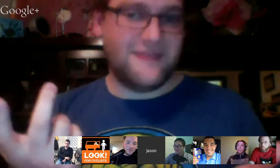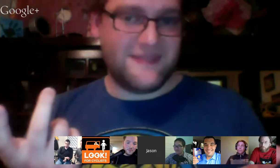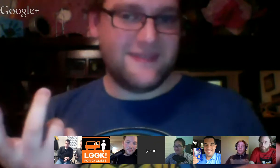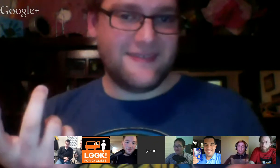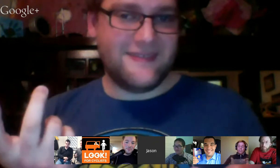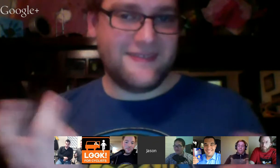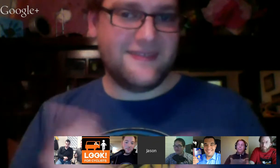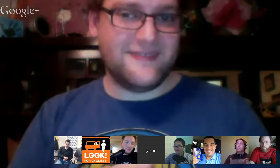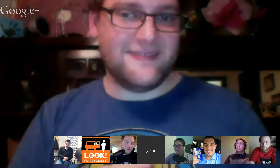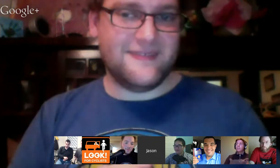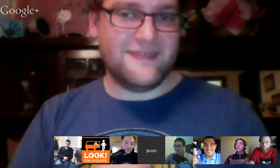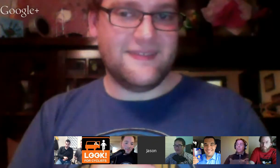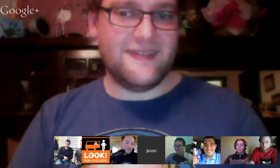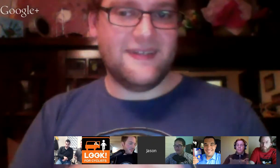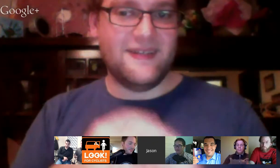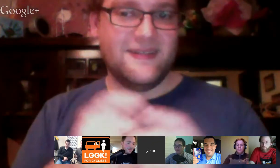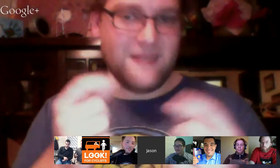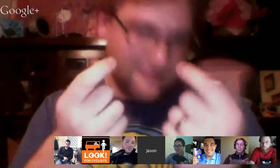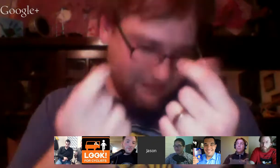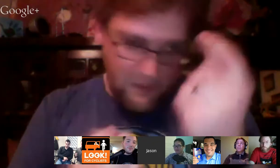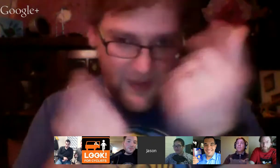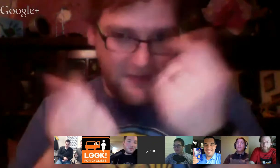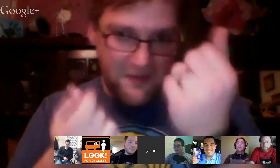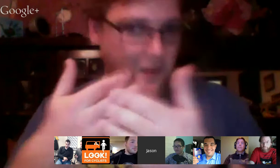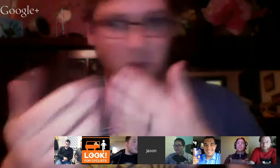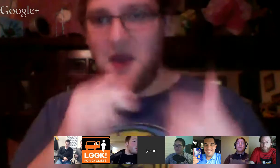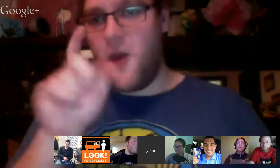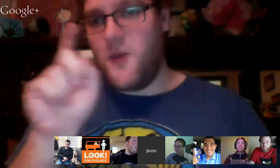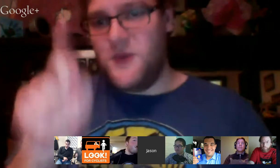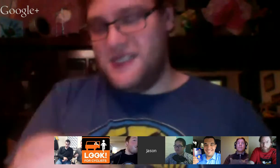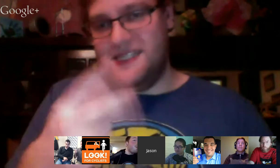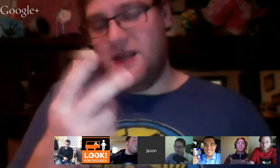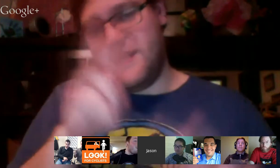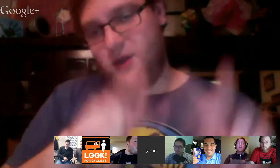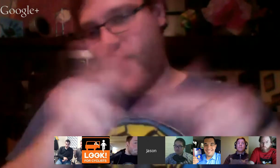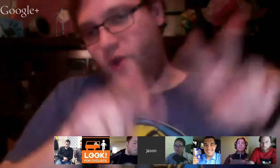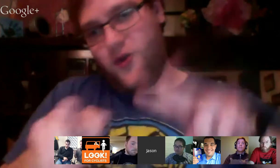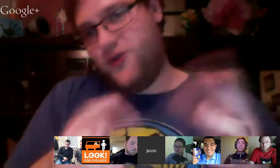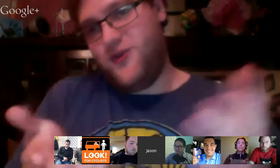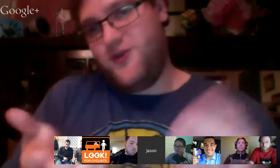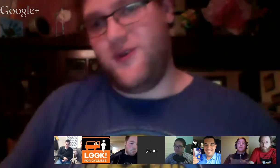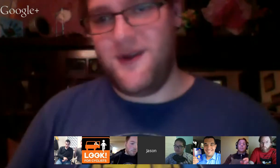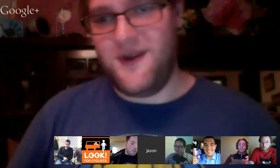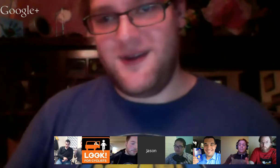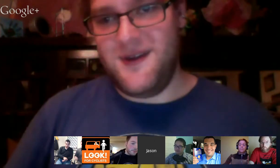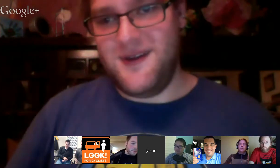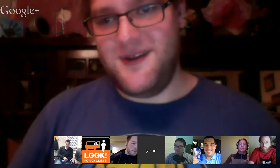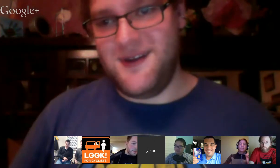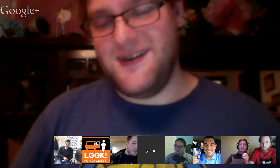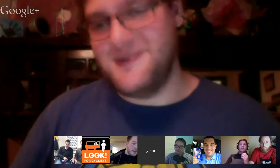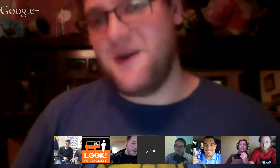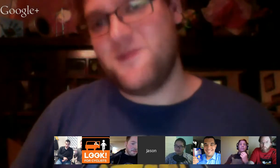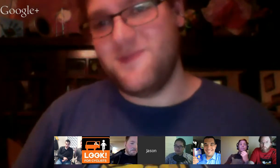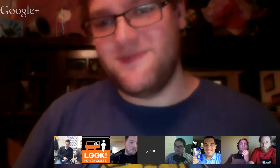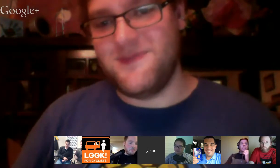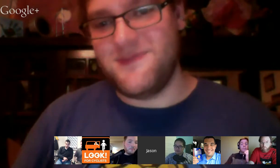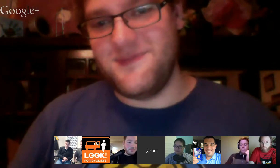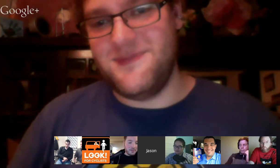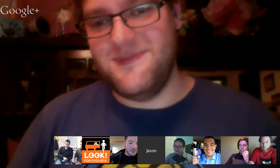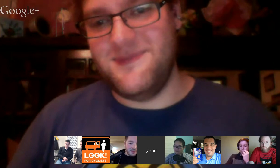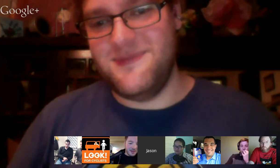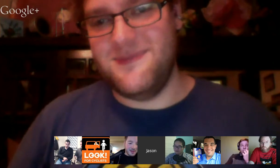augment the colors, to make them more clear to me, and to change the font size. So I start eliminating things, honestly, in the Chrome developer tools. I'll just